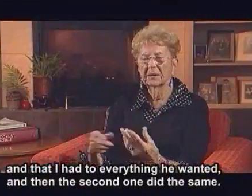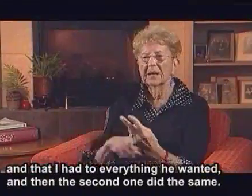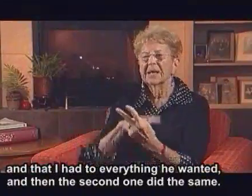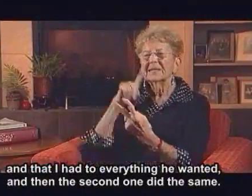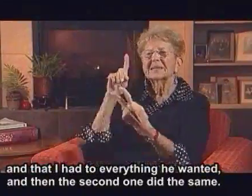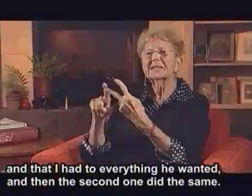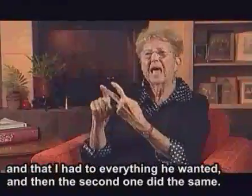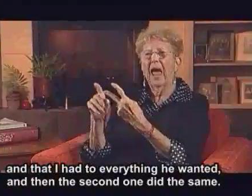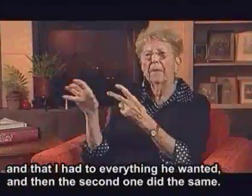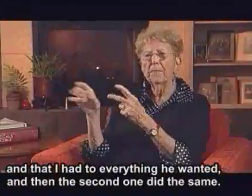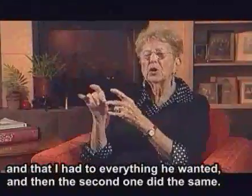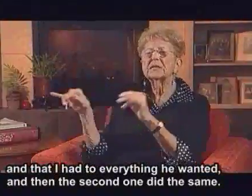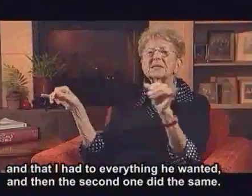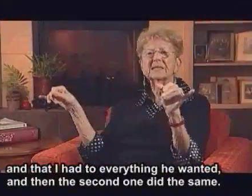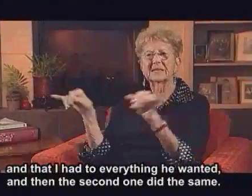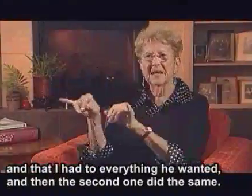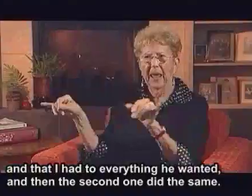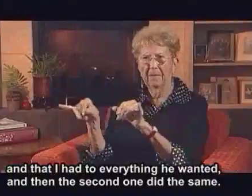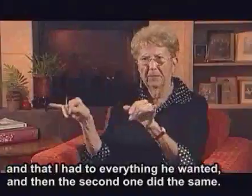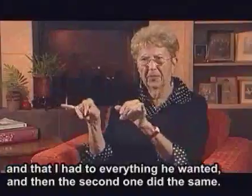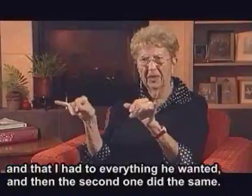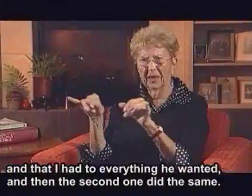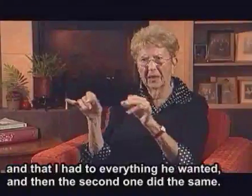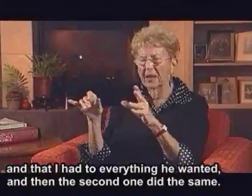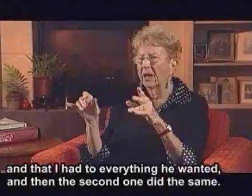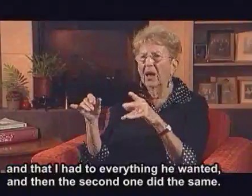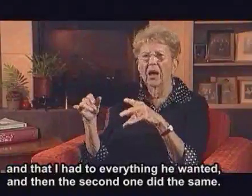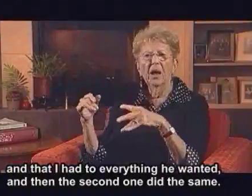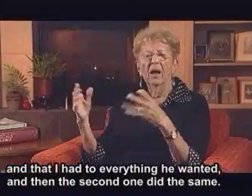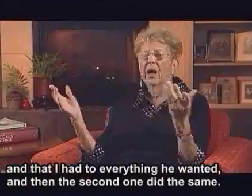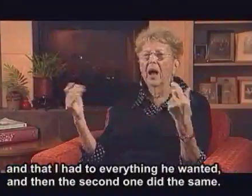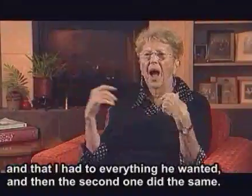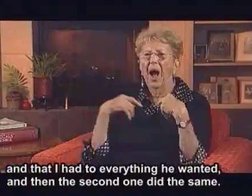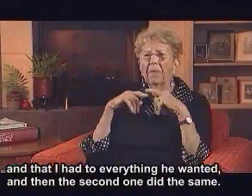and that I had to do everything he wanted. And then the second one did the same.